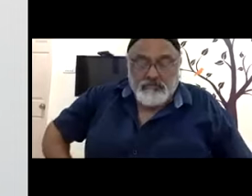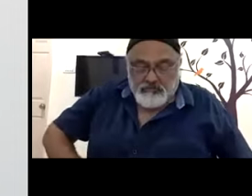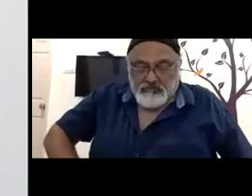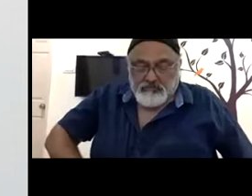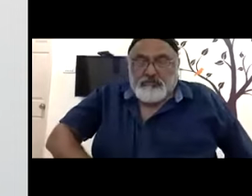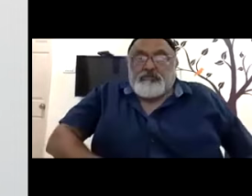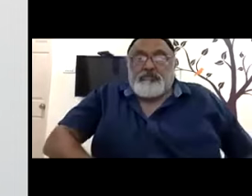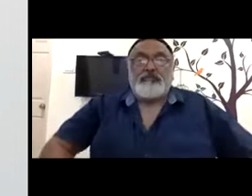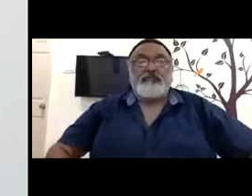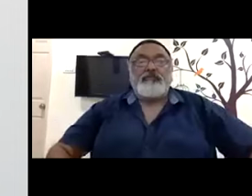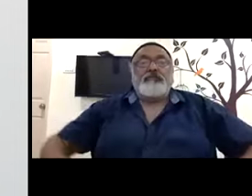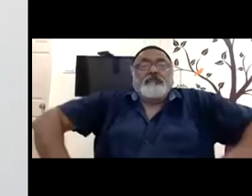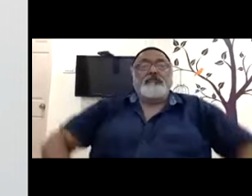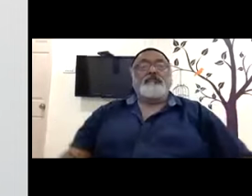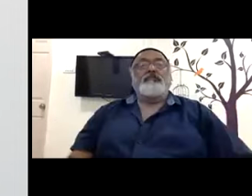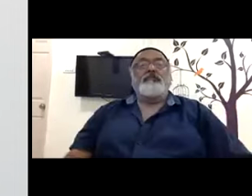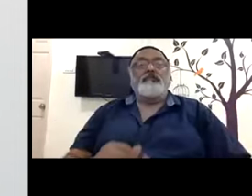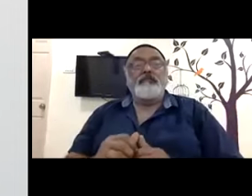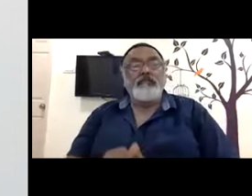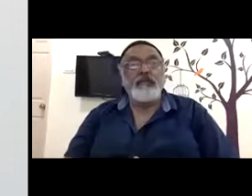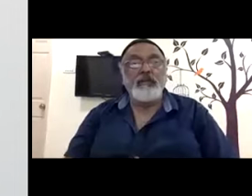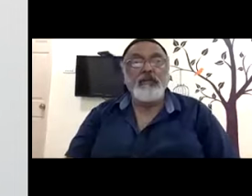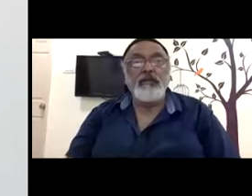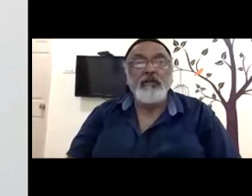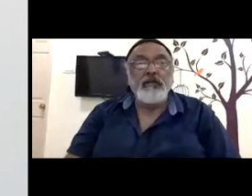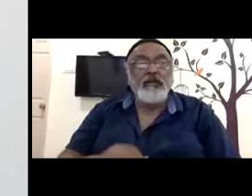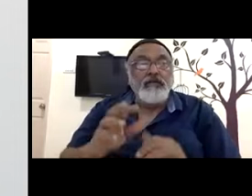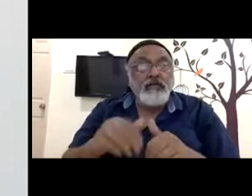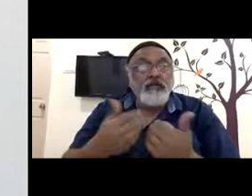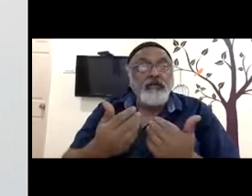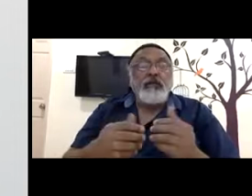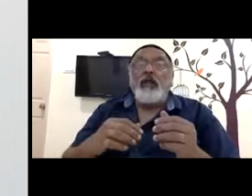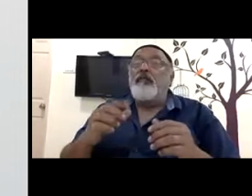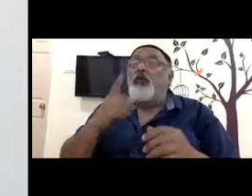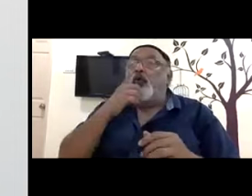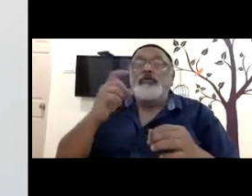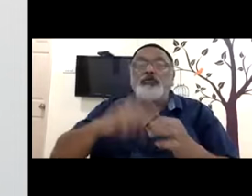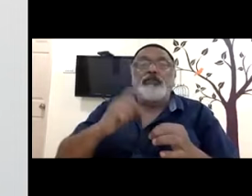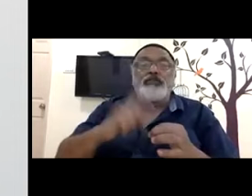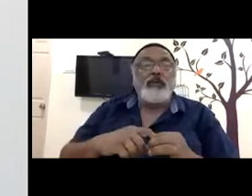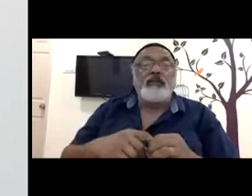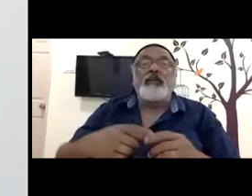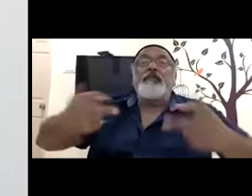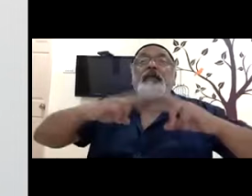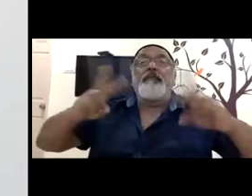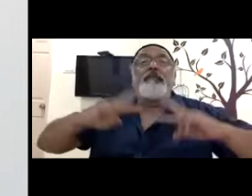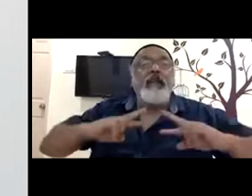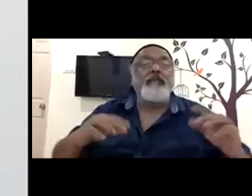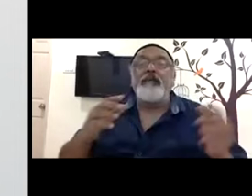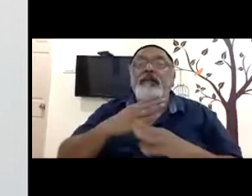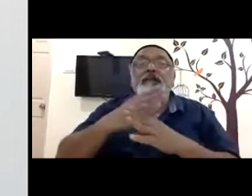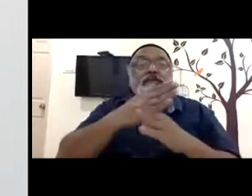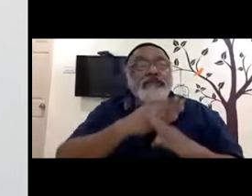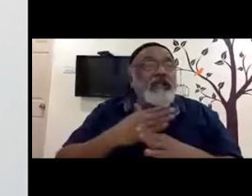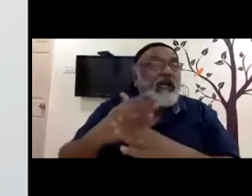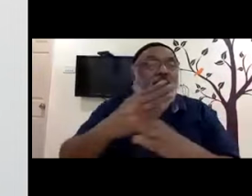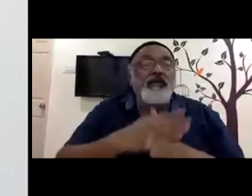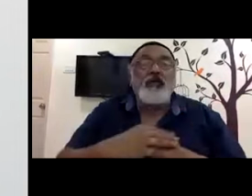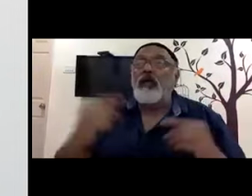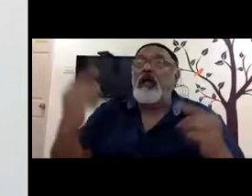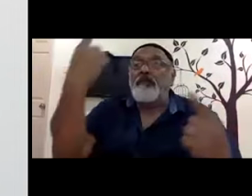or respondents, depending on, again, which research approach you are adopting. People who will provide you